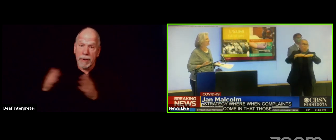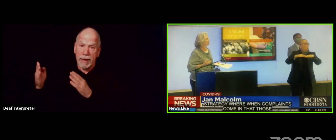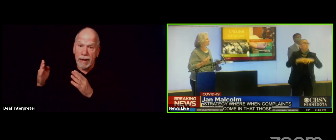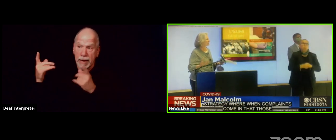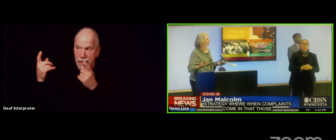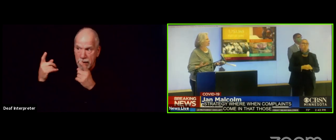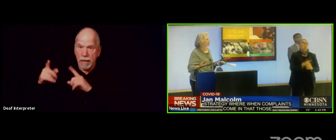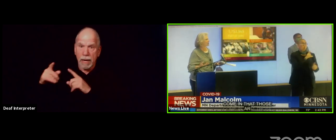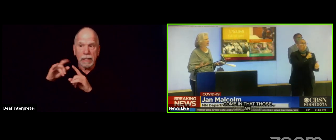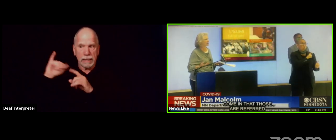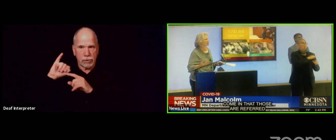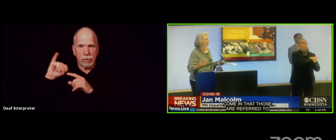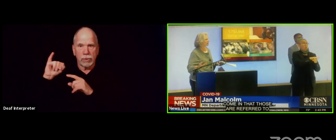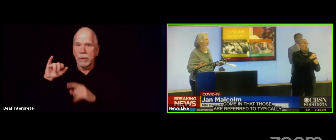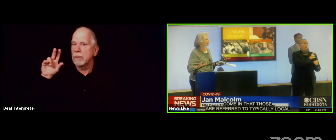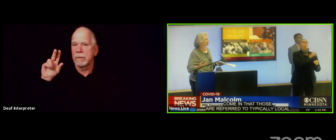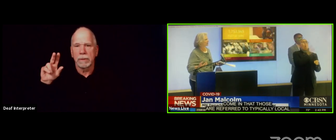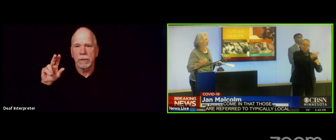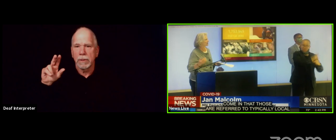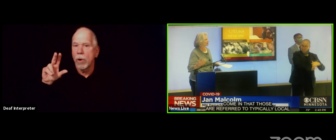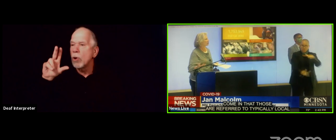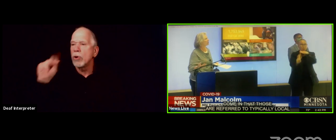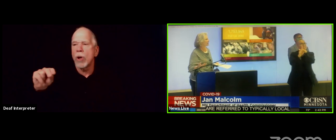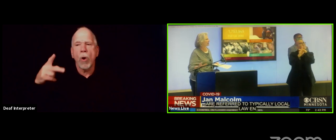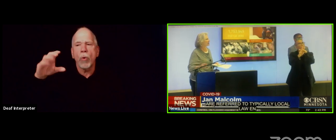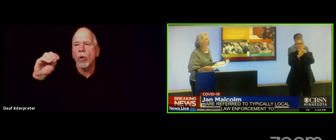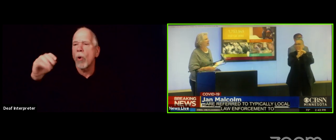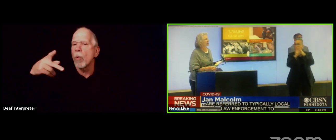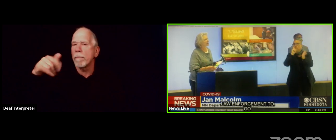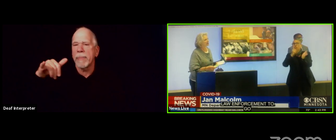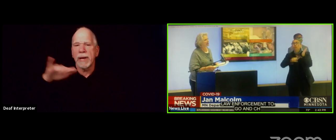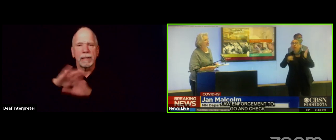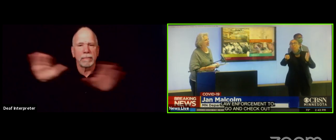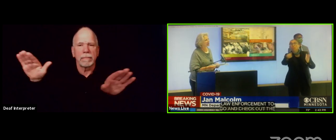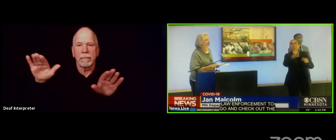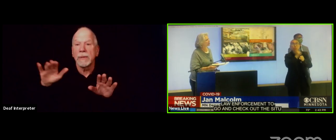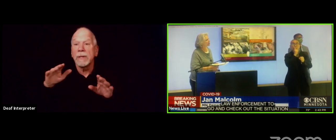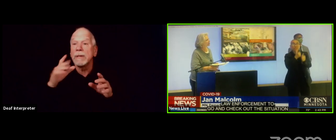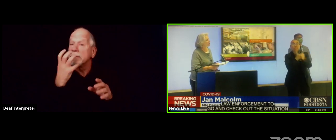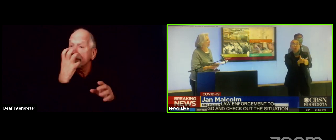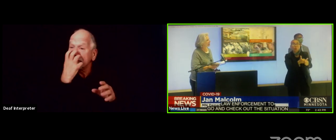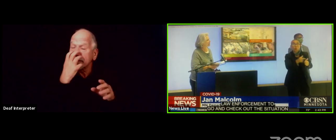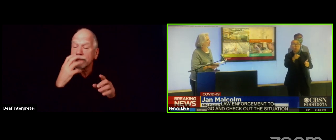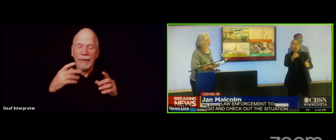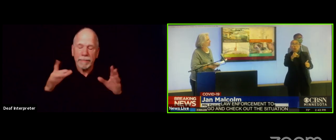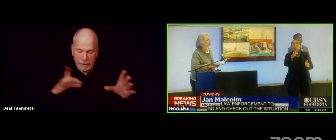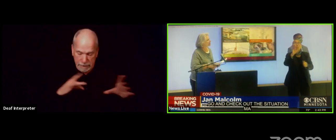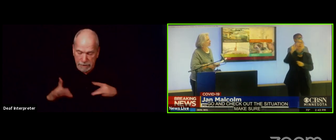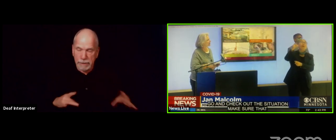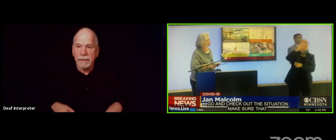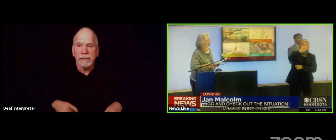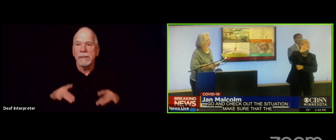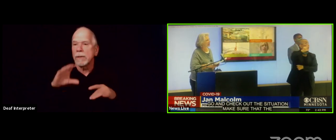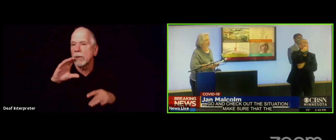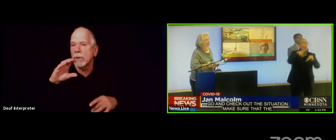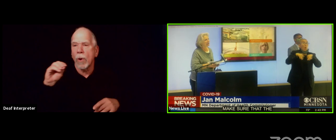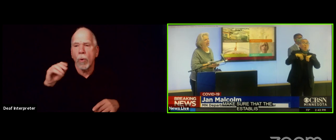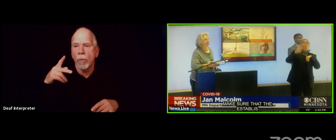enforcement to go and check out the situation, make sure that the establishment owner is aware of what the regulations